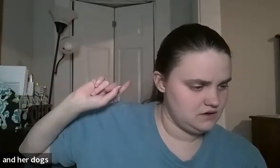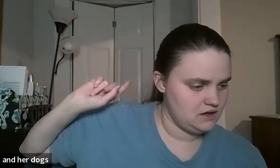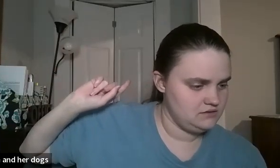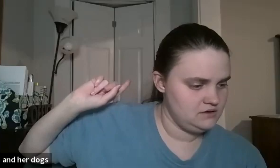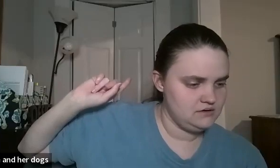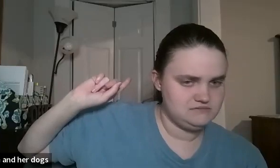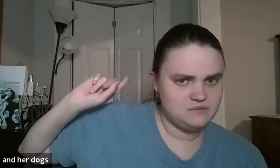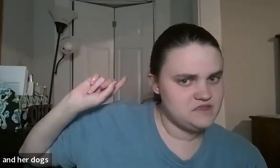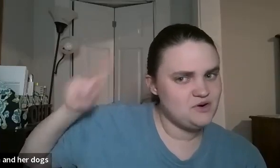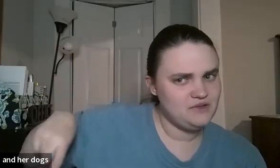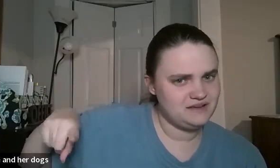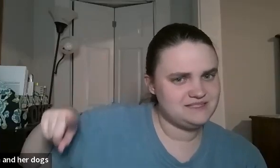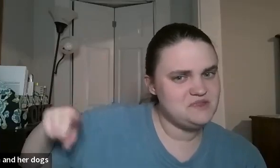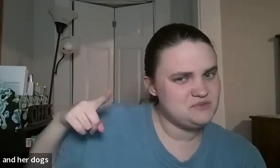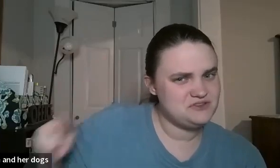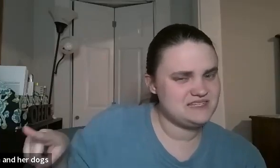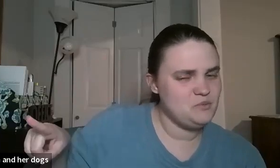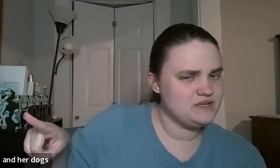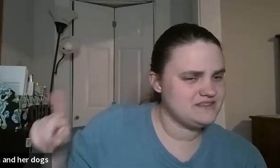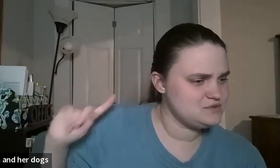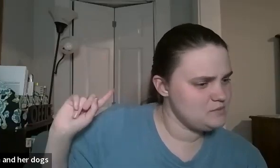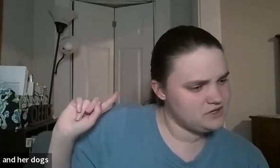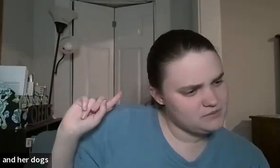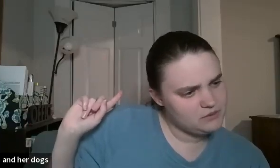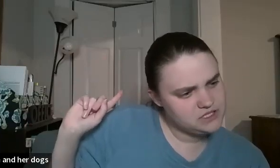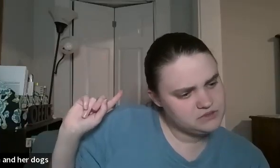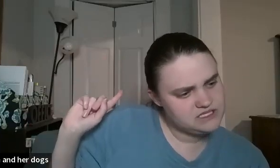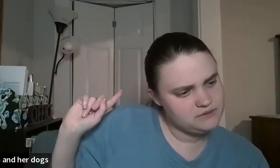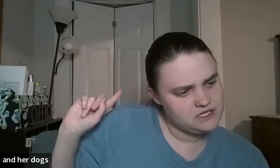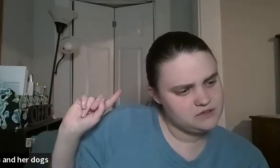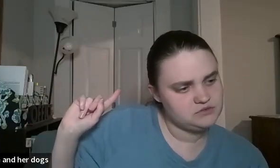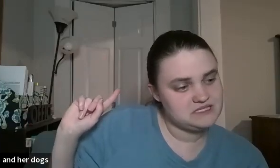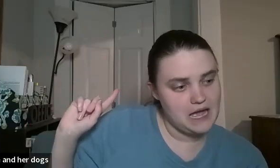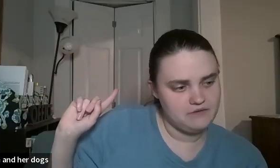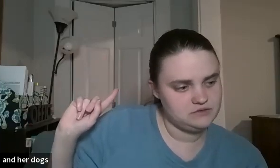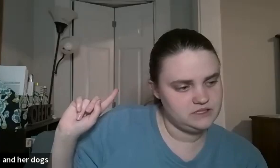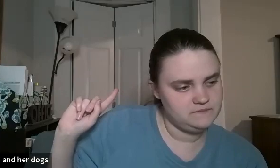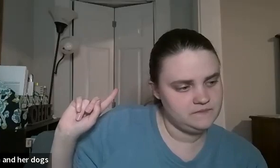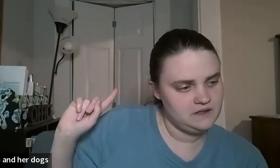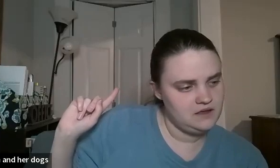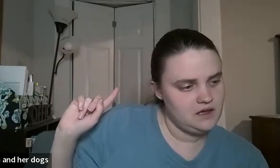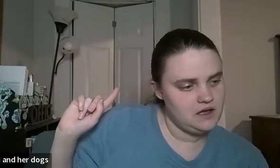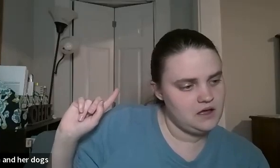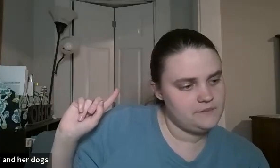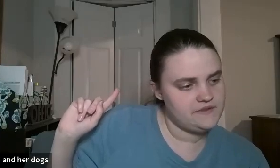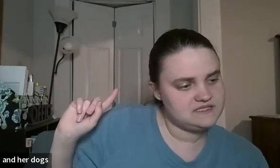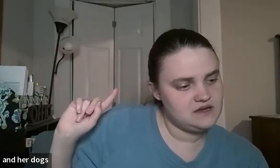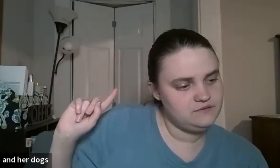okay. Some of them are the same ones, and that's why I'm looking. I'm like, which ones have we done and which ones haven't we? The sign